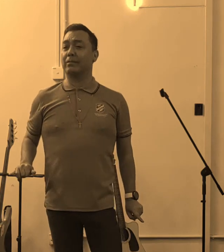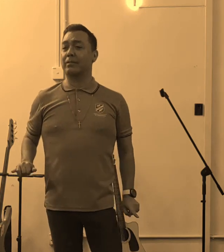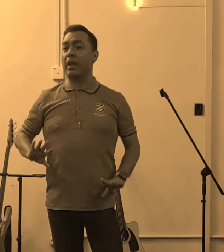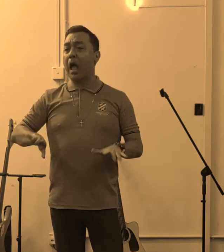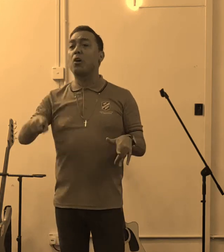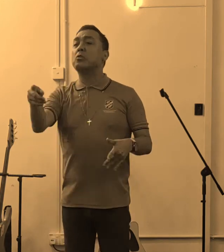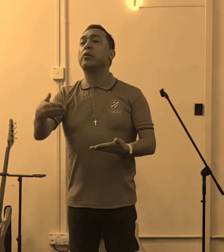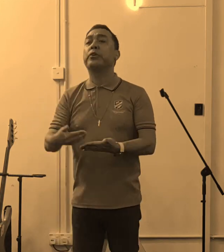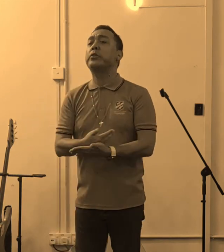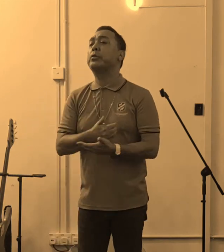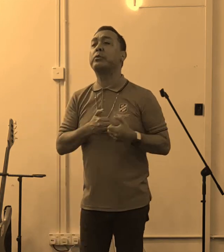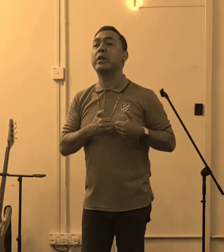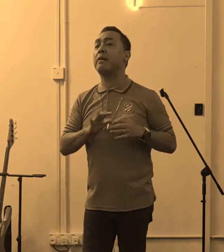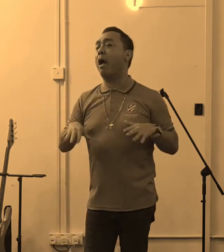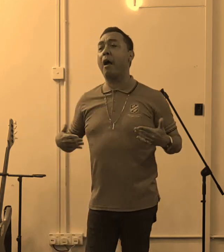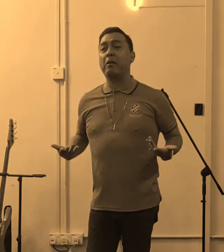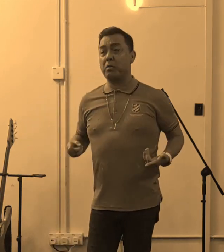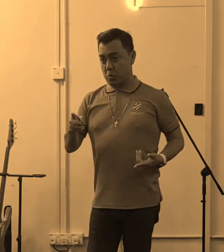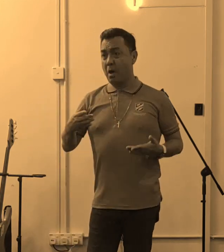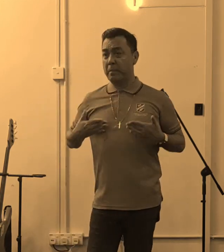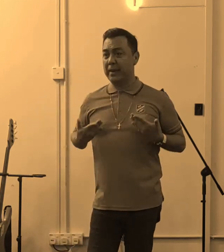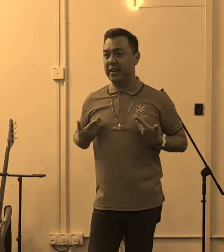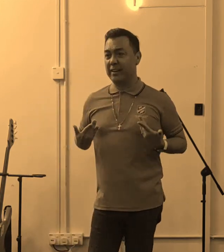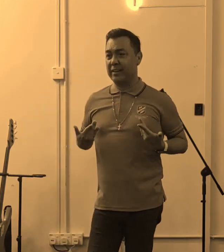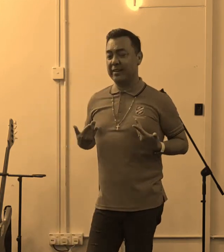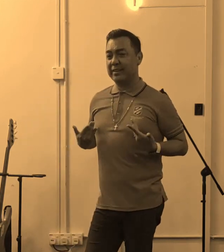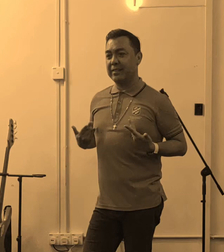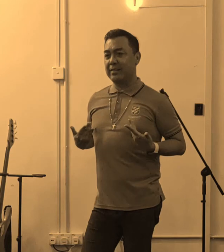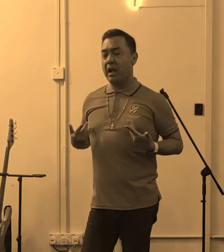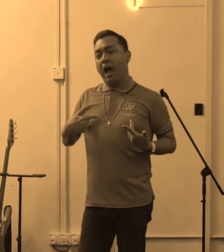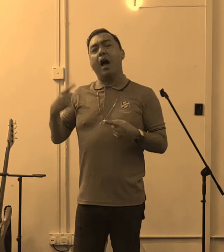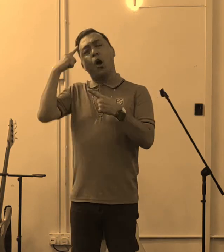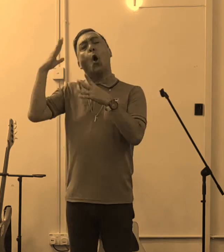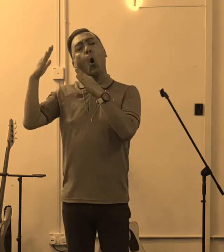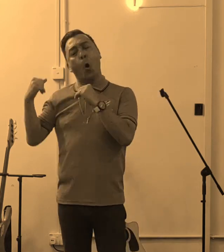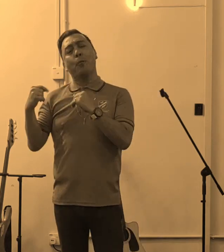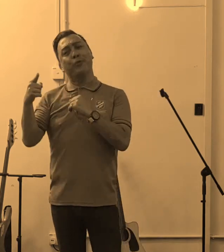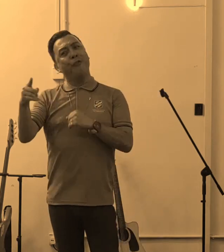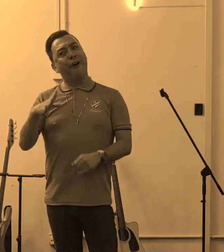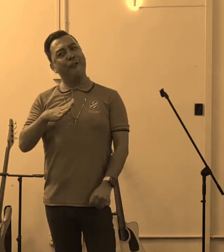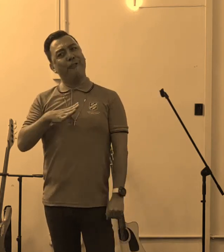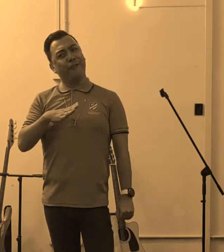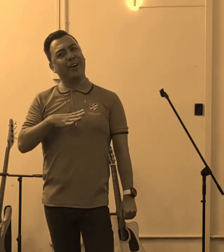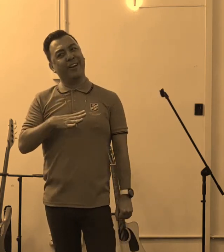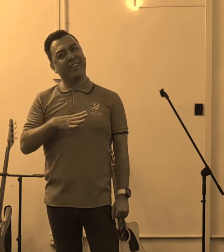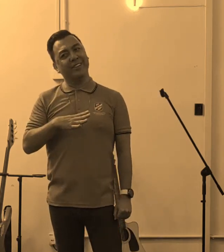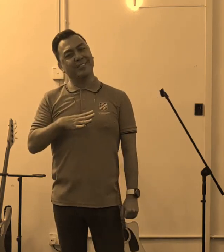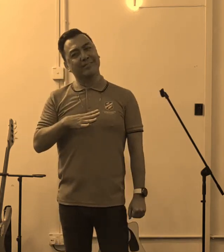How's your new man? Are you happy? Hope you're